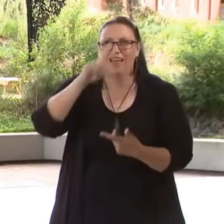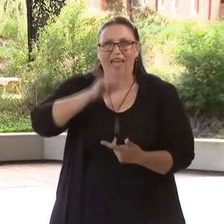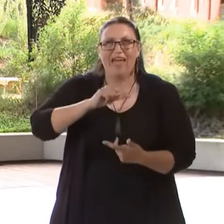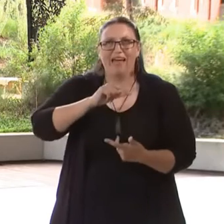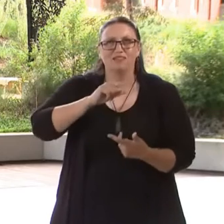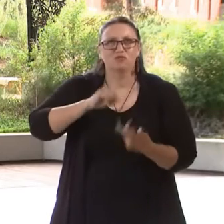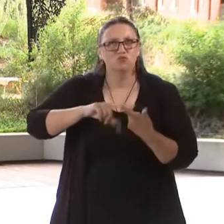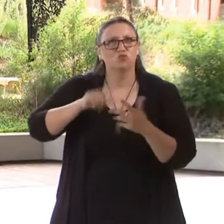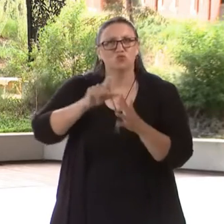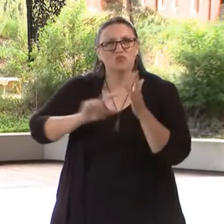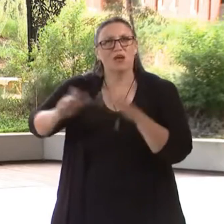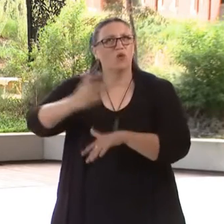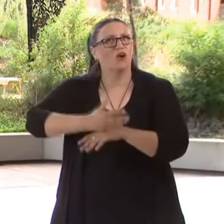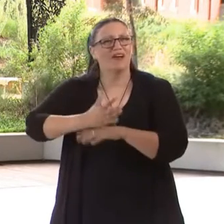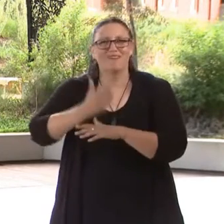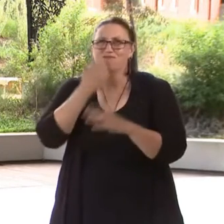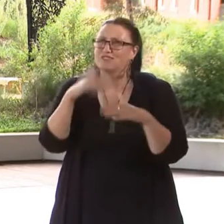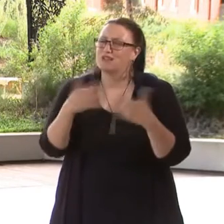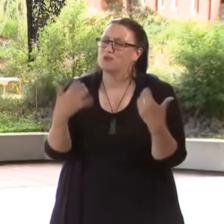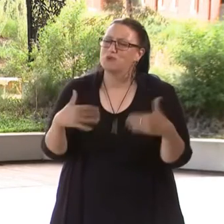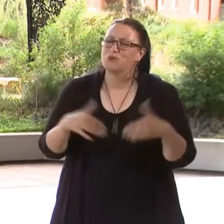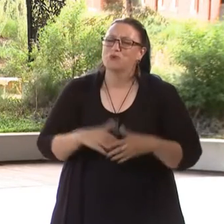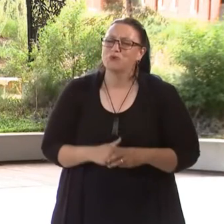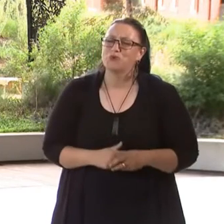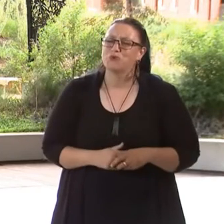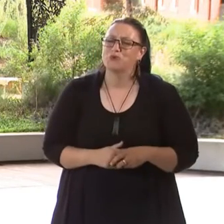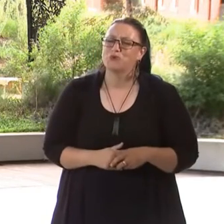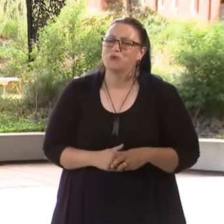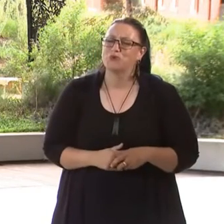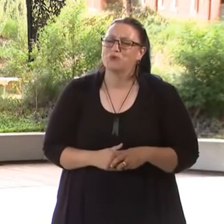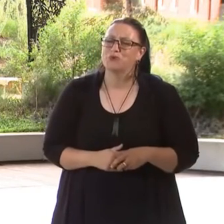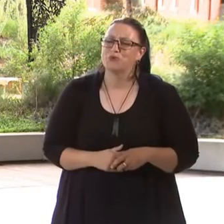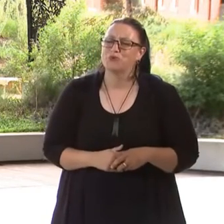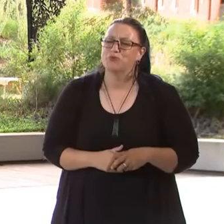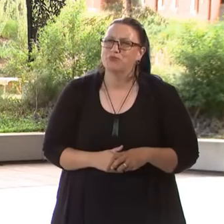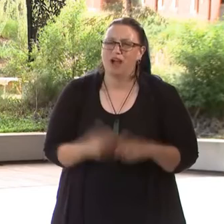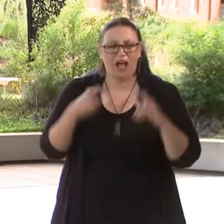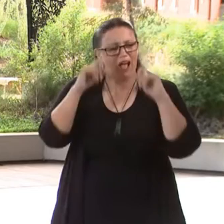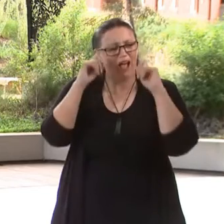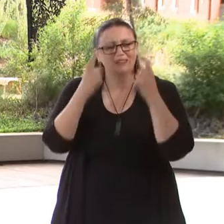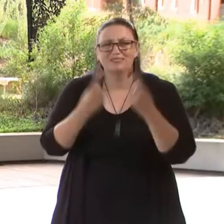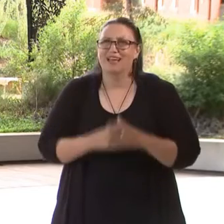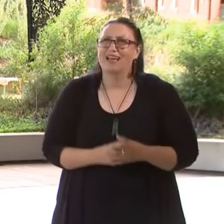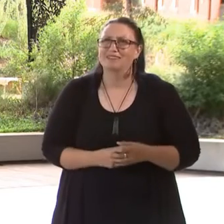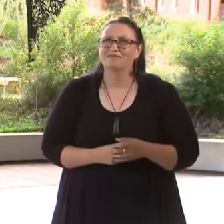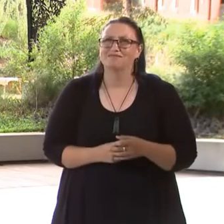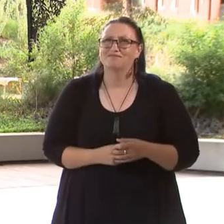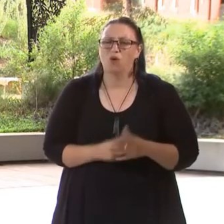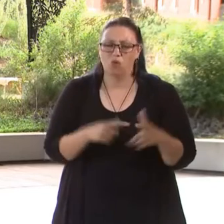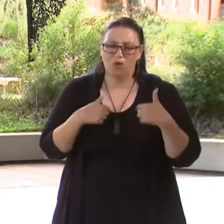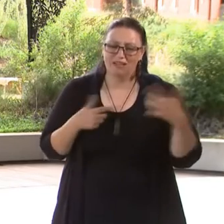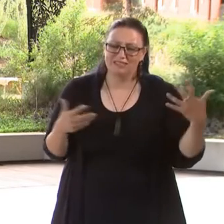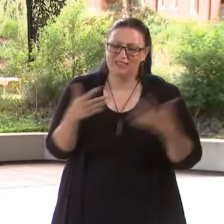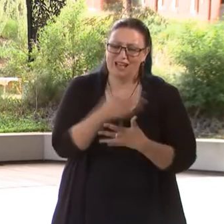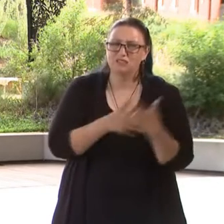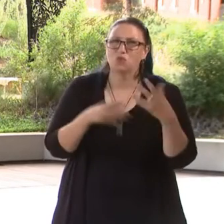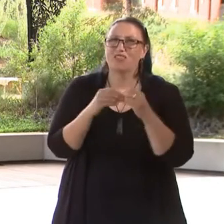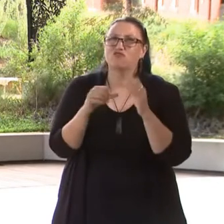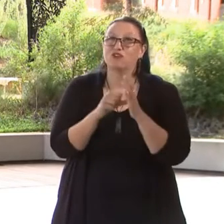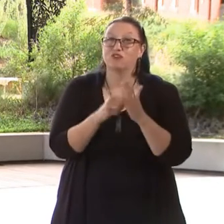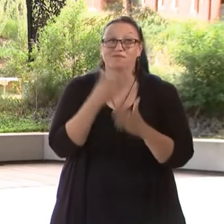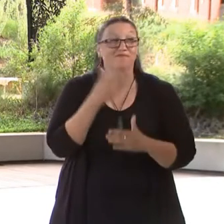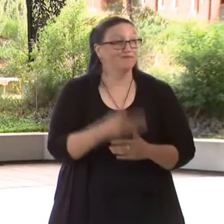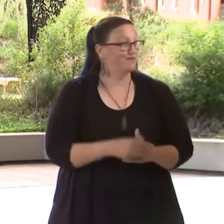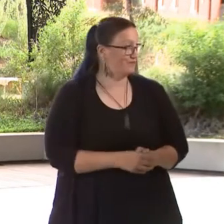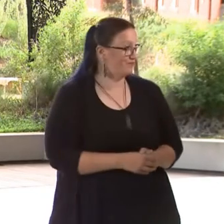important and essential work they're doing day in, day out. So I understand there's that submission. We've discussed it with the Treasurer, and we'll look at that moving